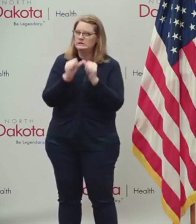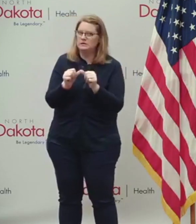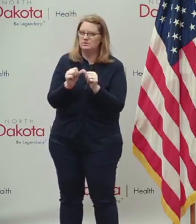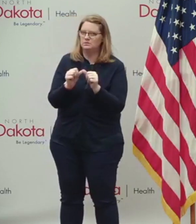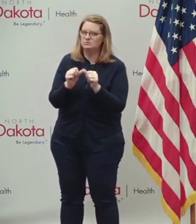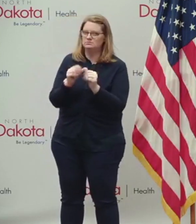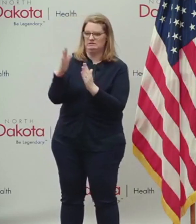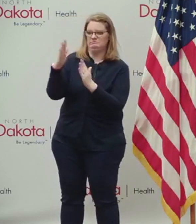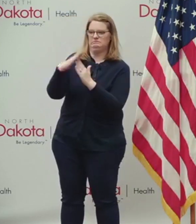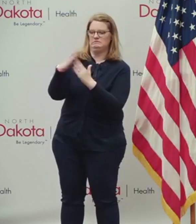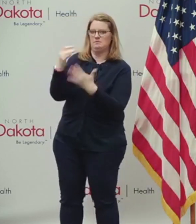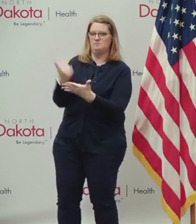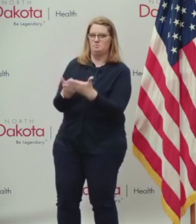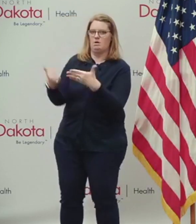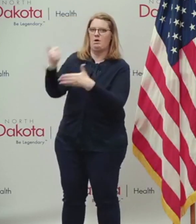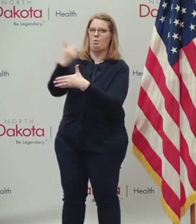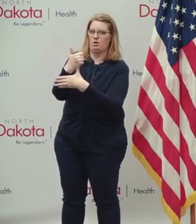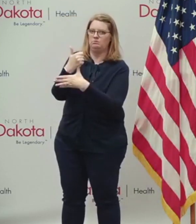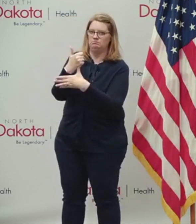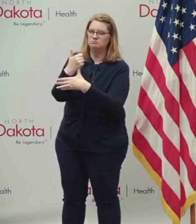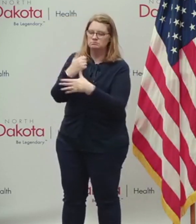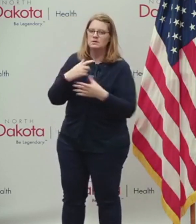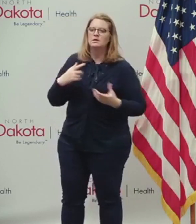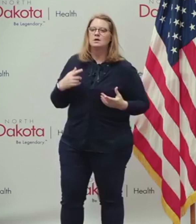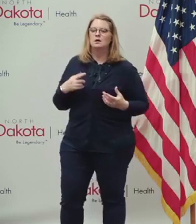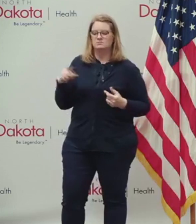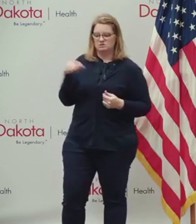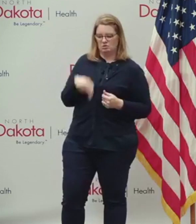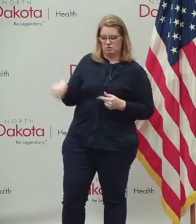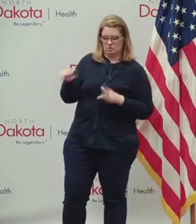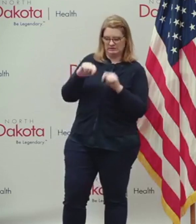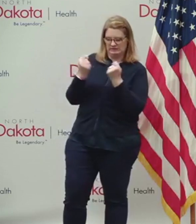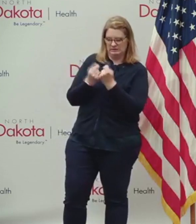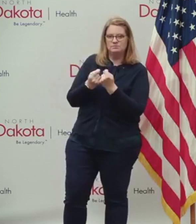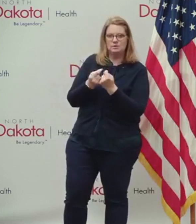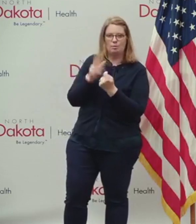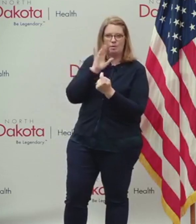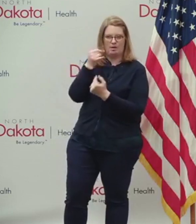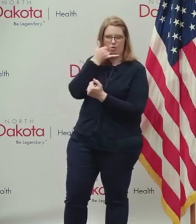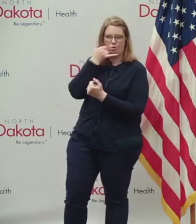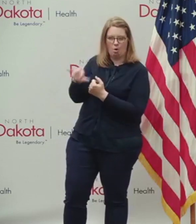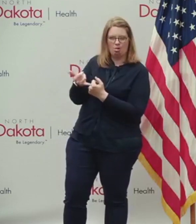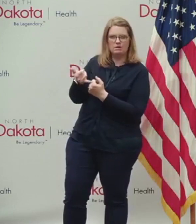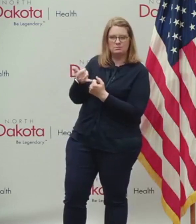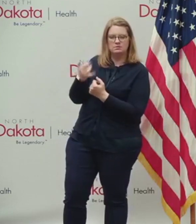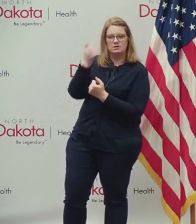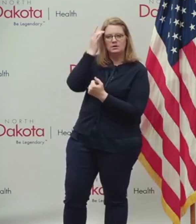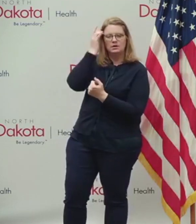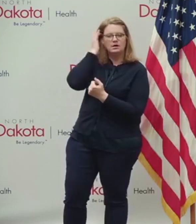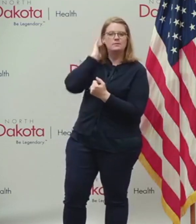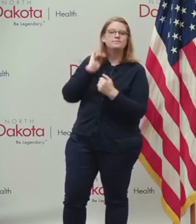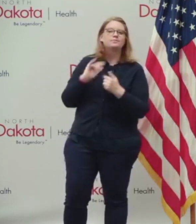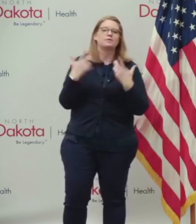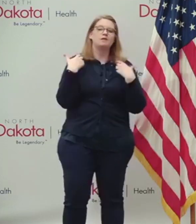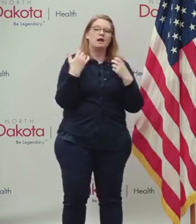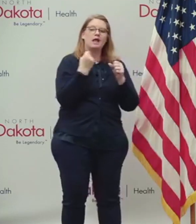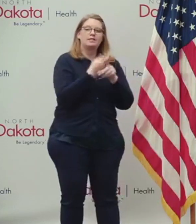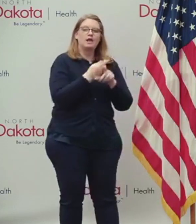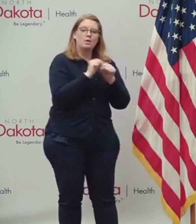the teams that we have in place will continue working, doing in-person contact tracing, again, for healthcare